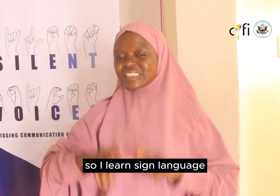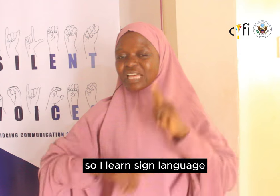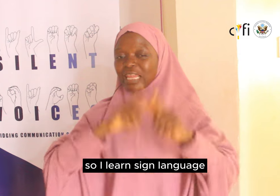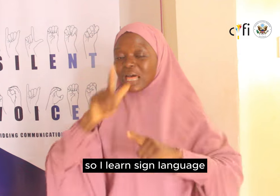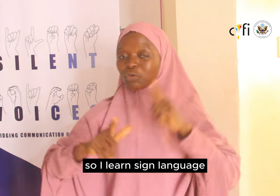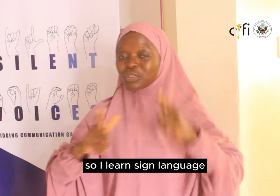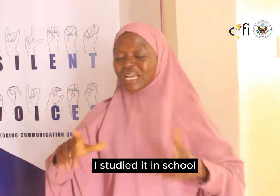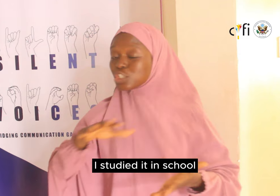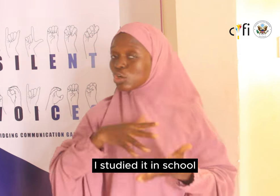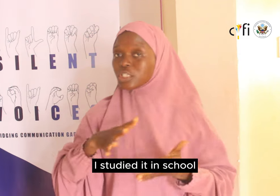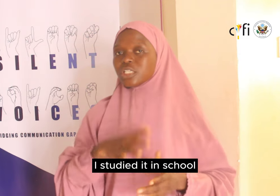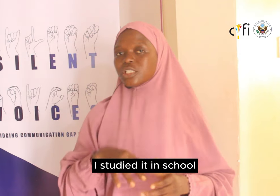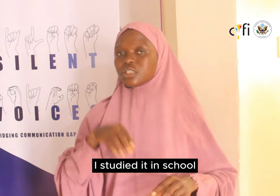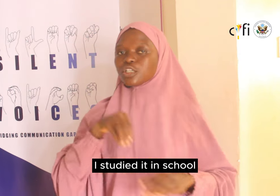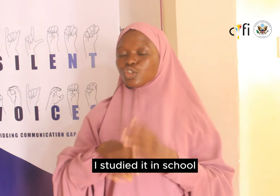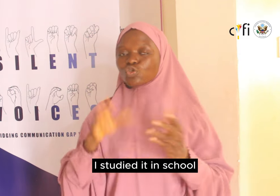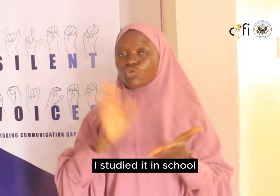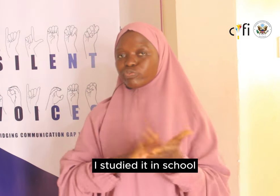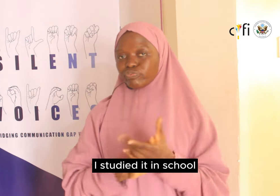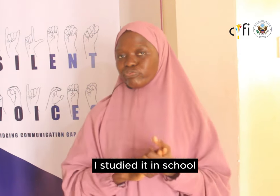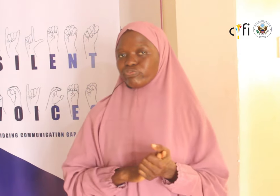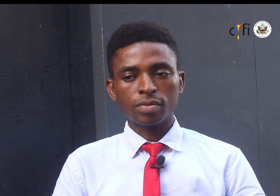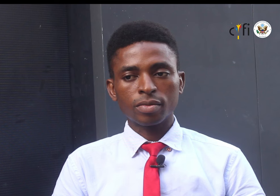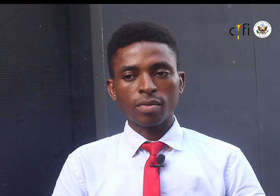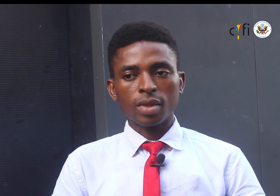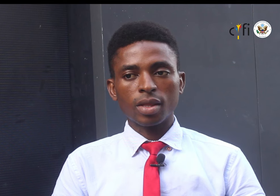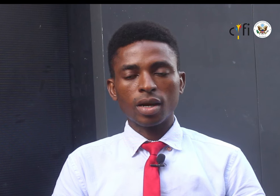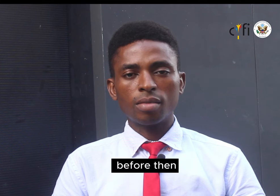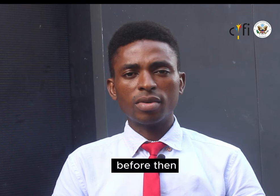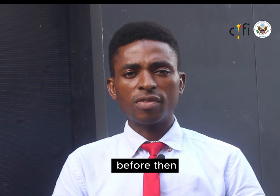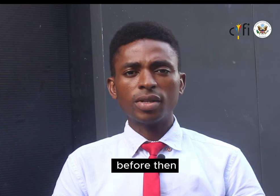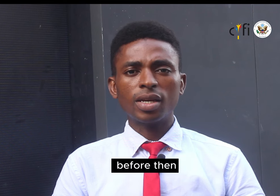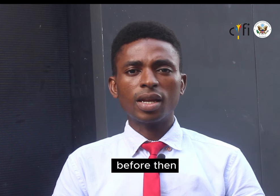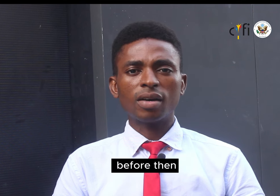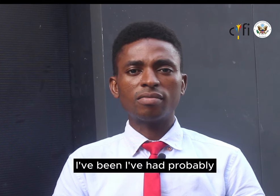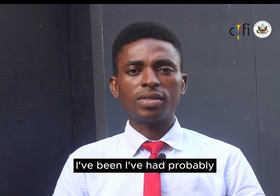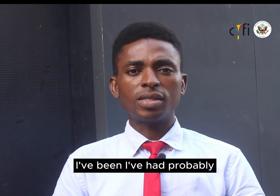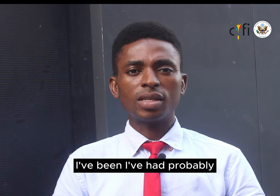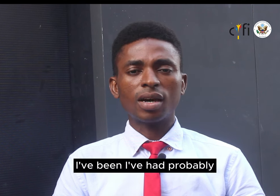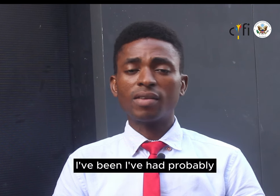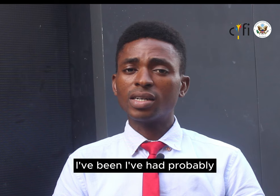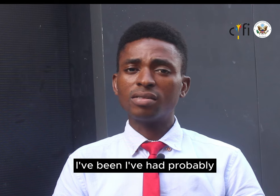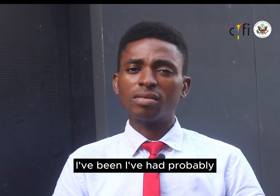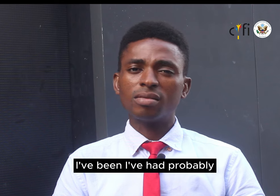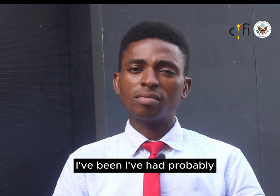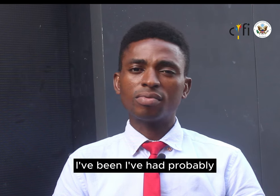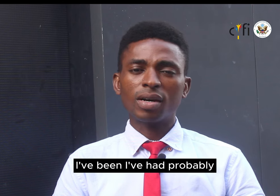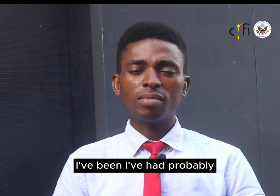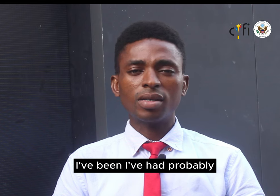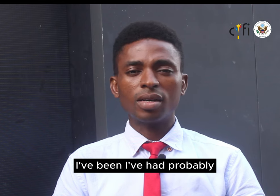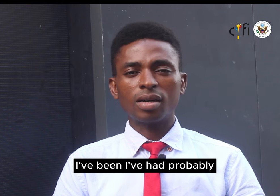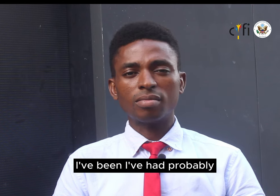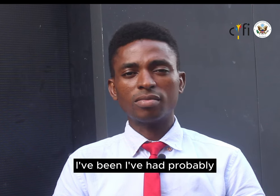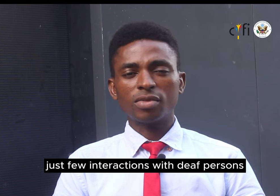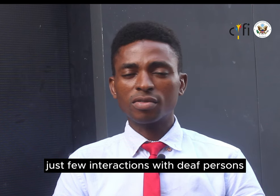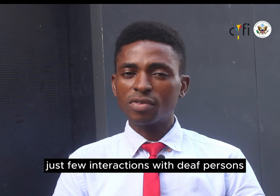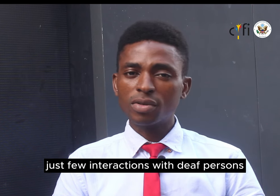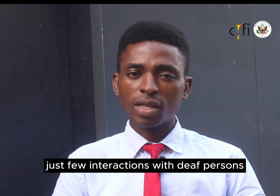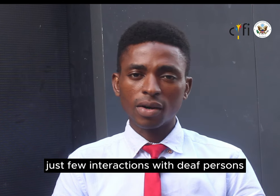sign language. I studied in school. Before then, I've had probably just few